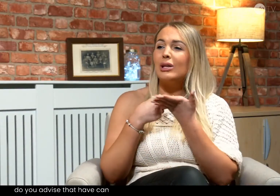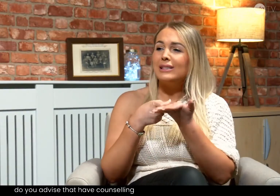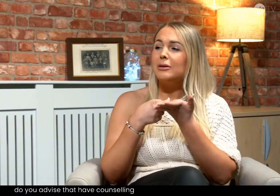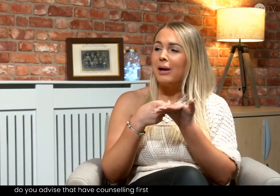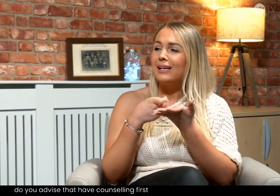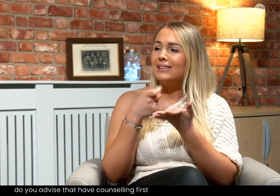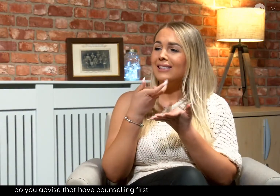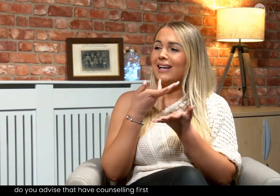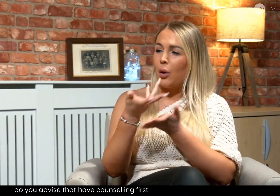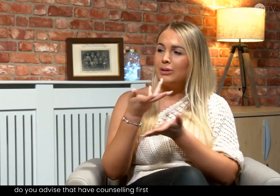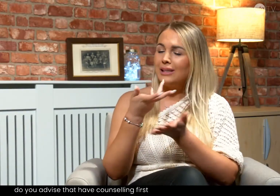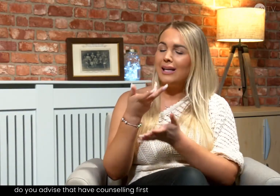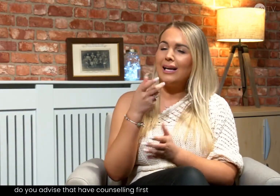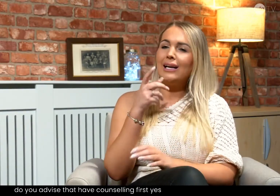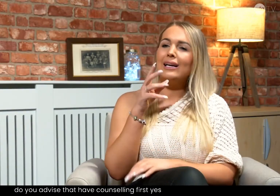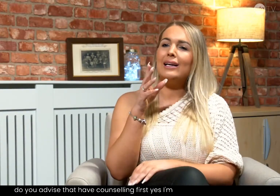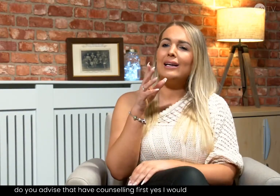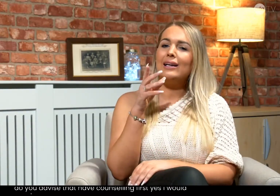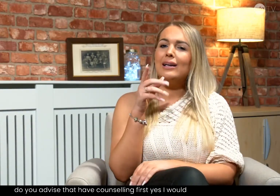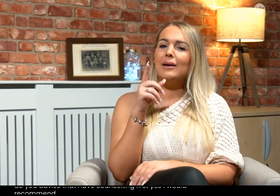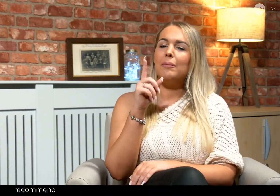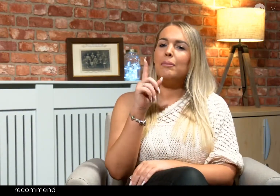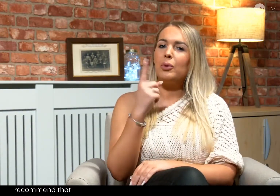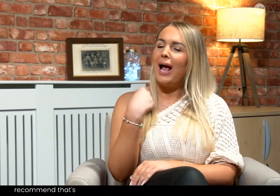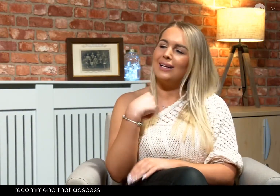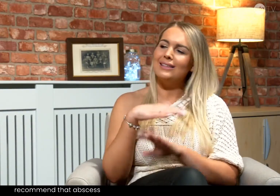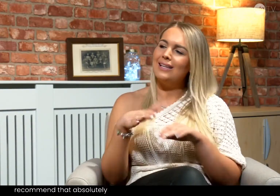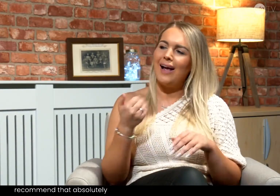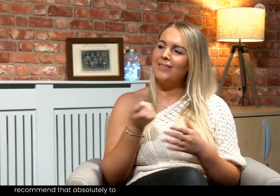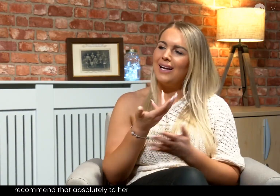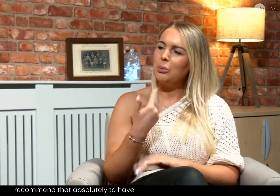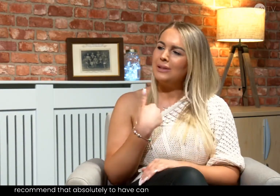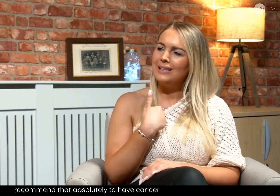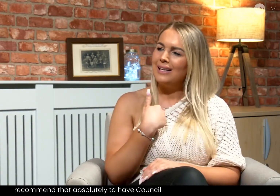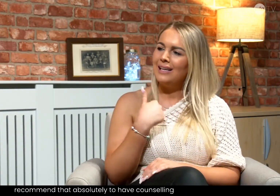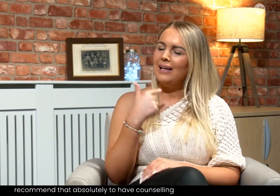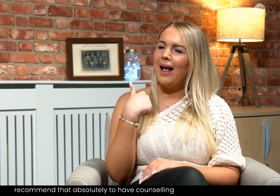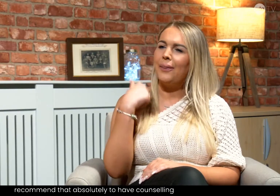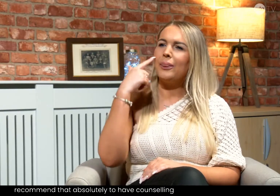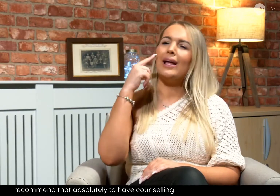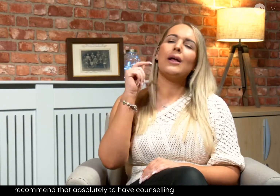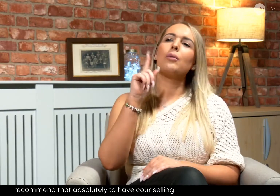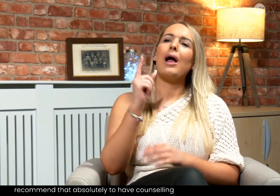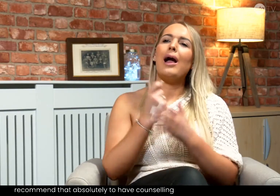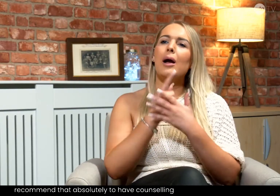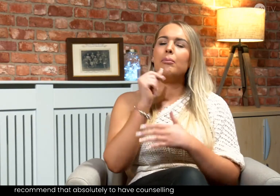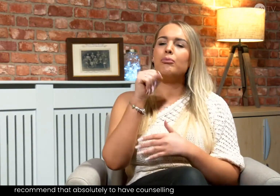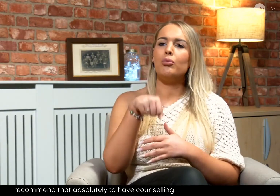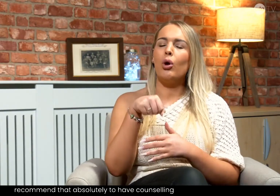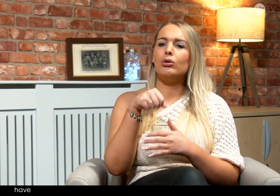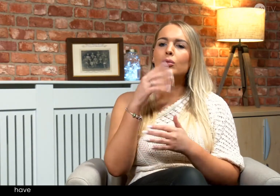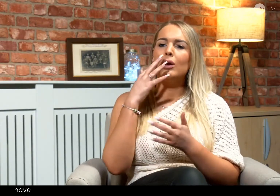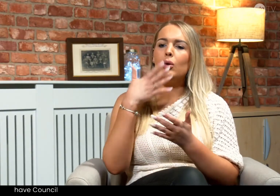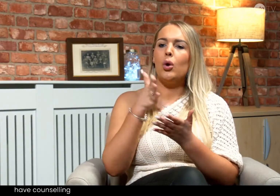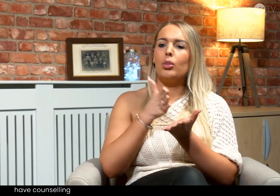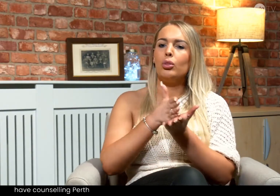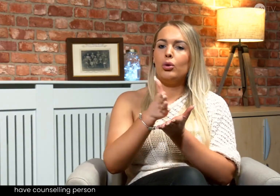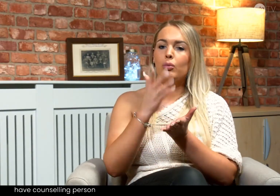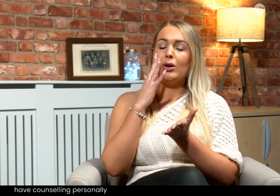Yes, I would recommend that, absolutely, to have counselling. I didn't have counselling personally, and I think the reason for